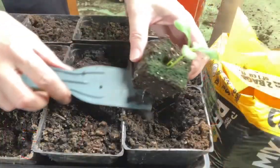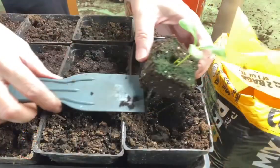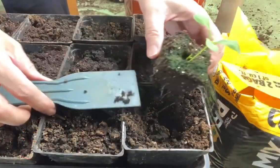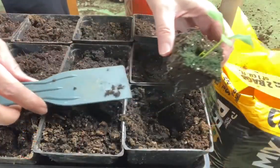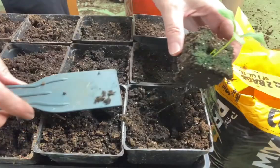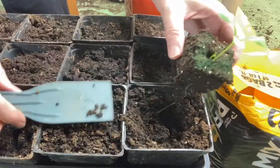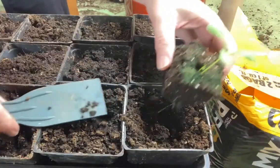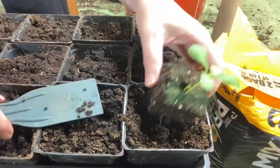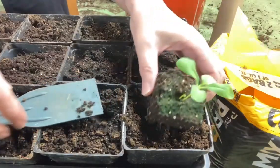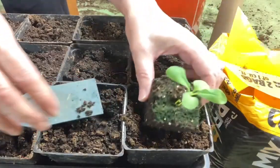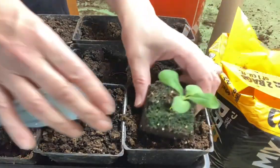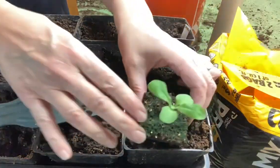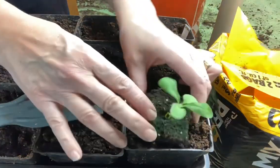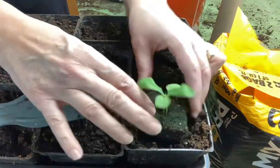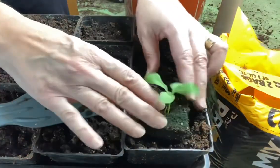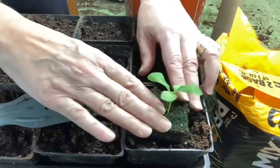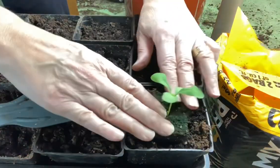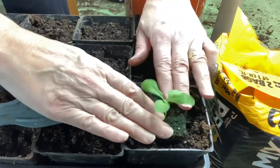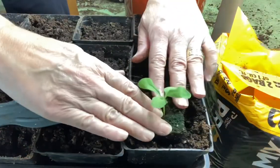was simple.